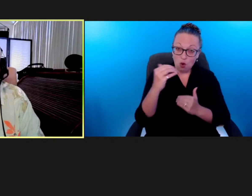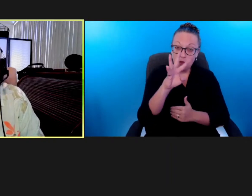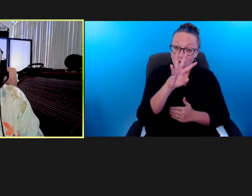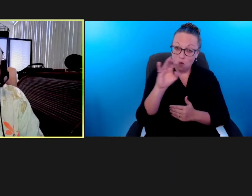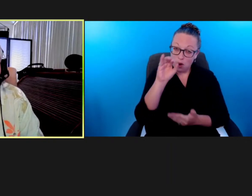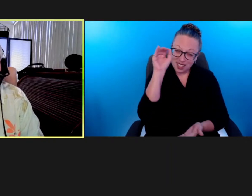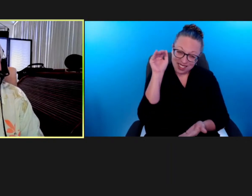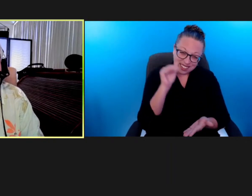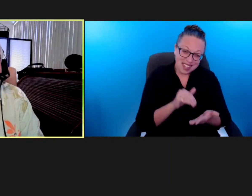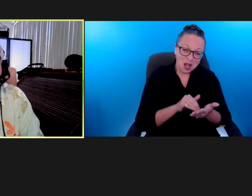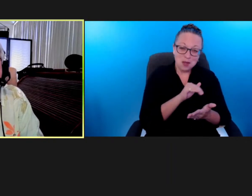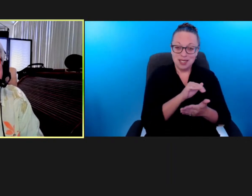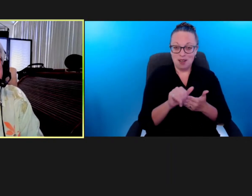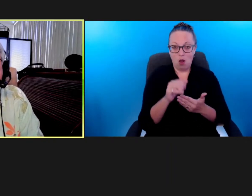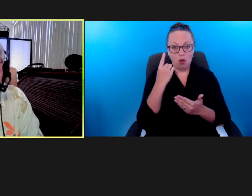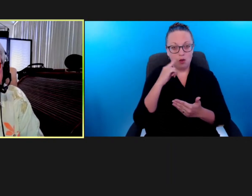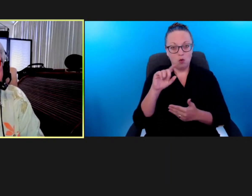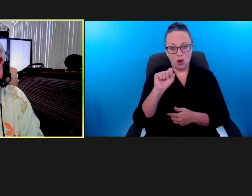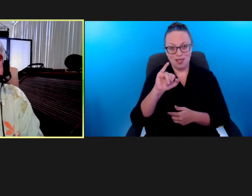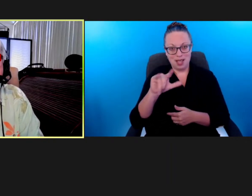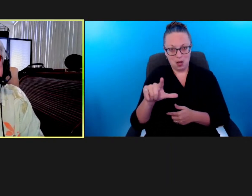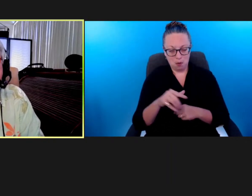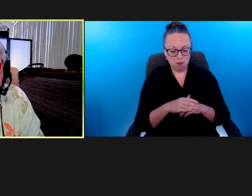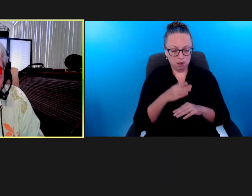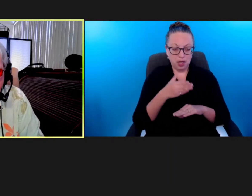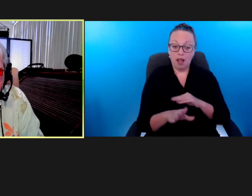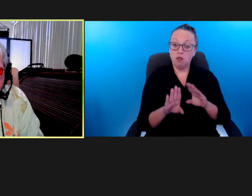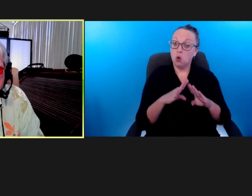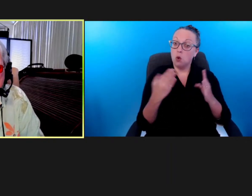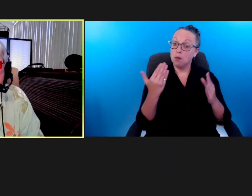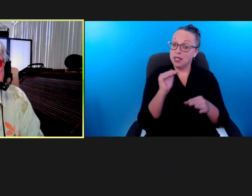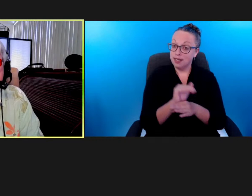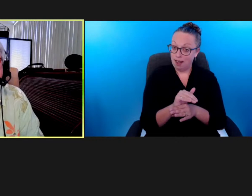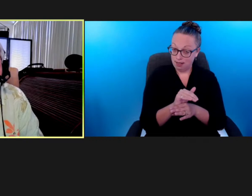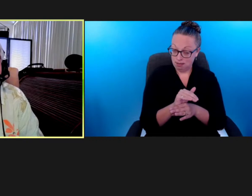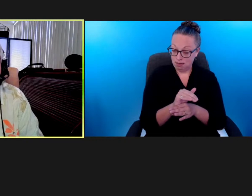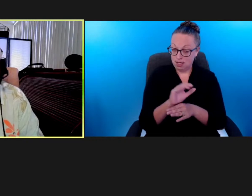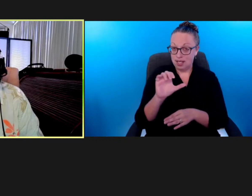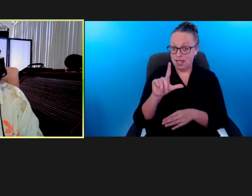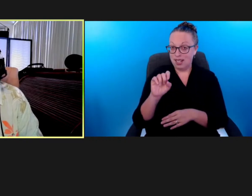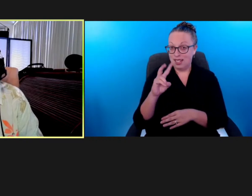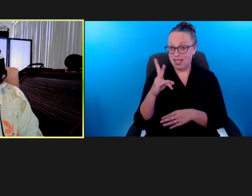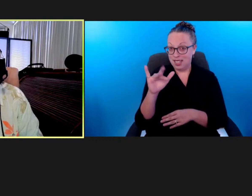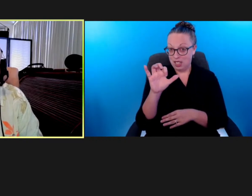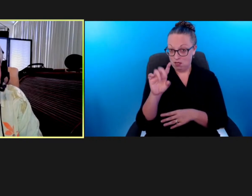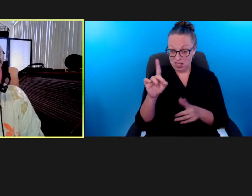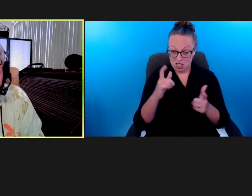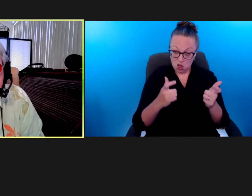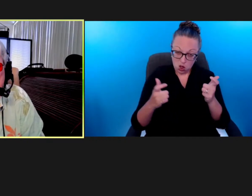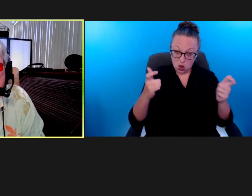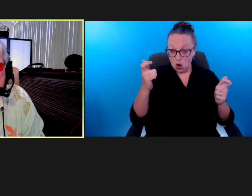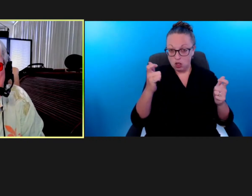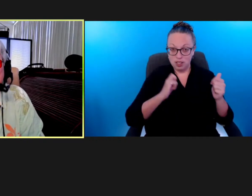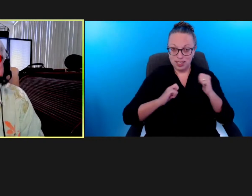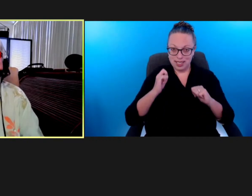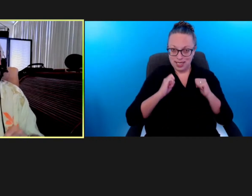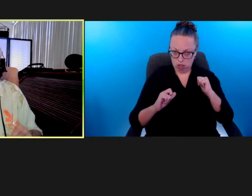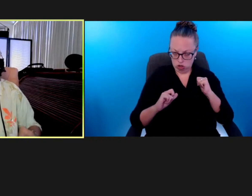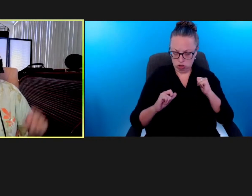SIL. Following the opening night within the Ohio Theater, Cleveland's largest theater in restored Playhouse